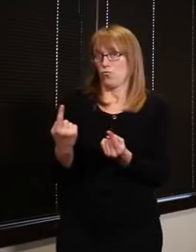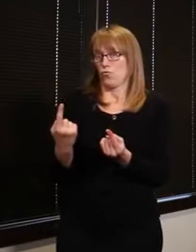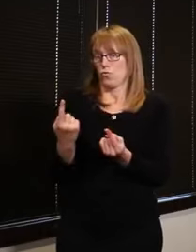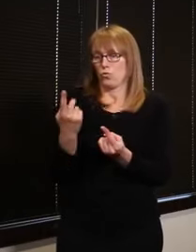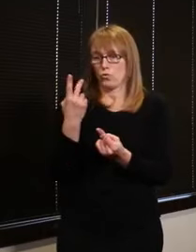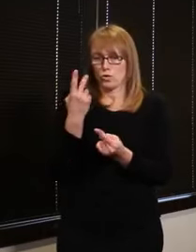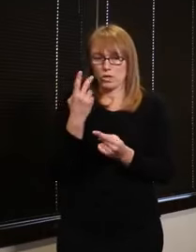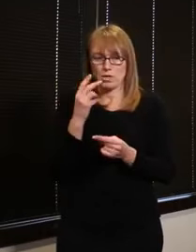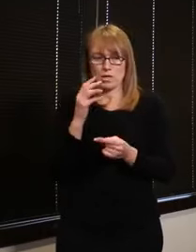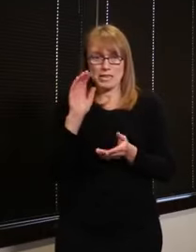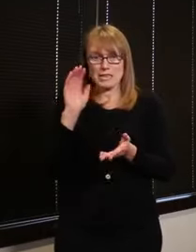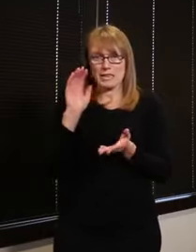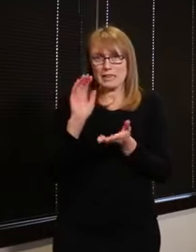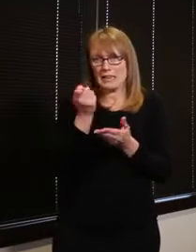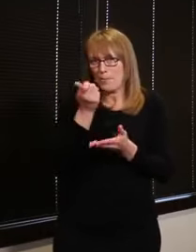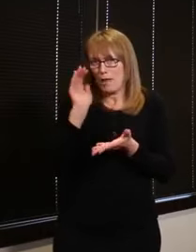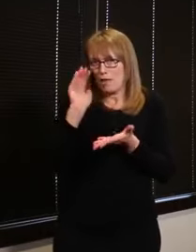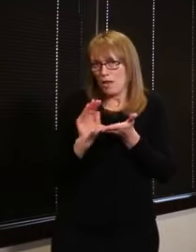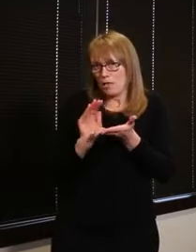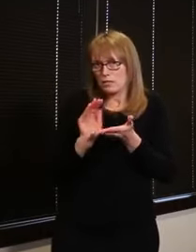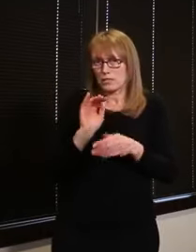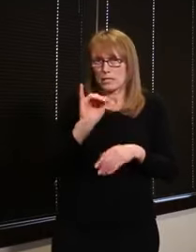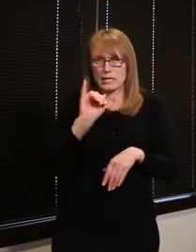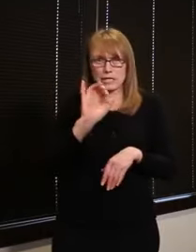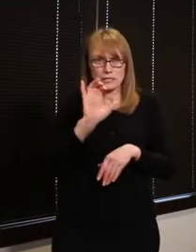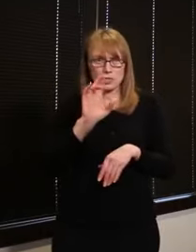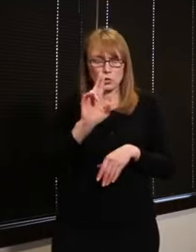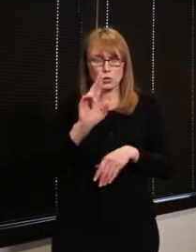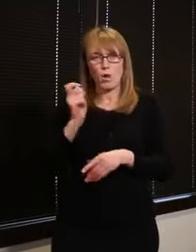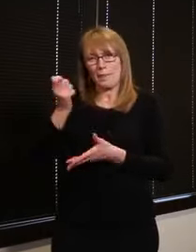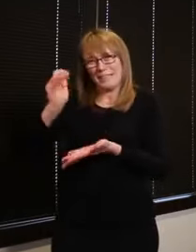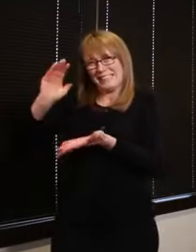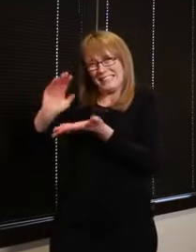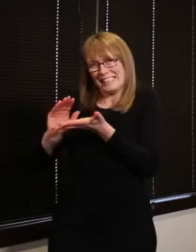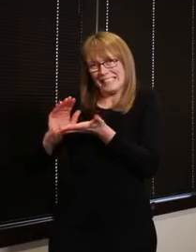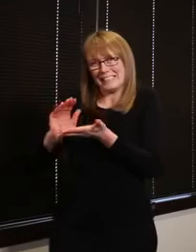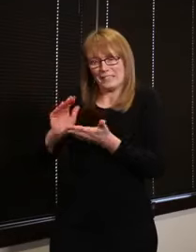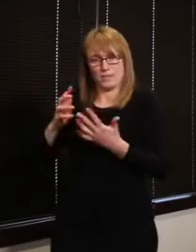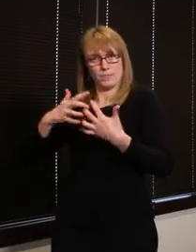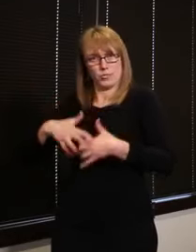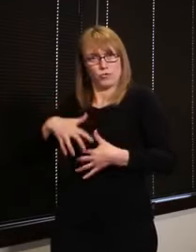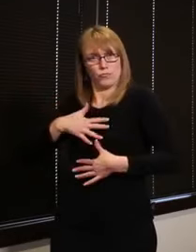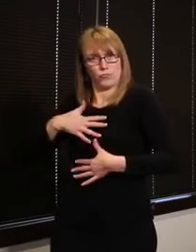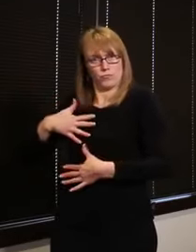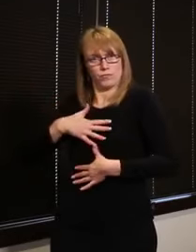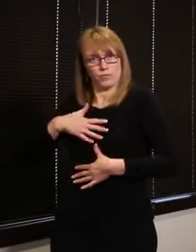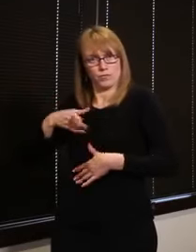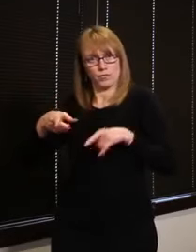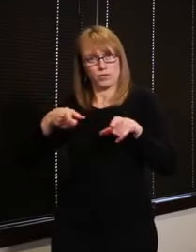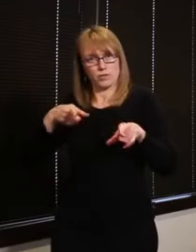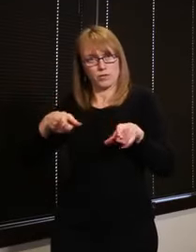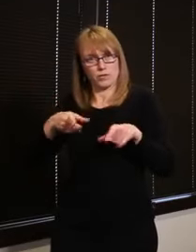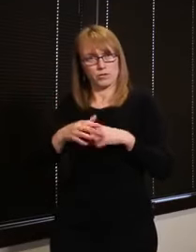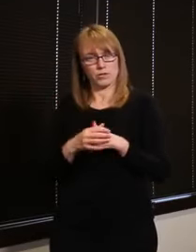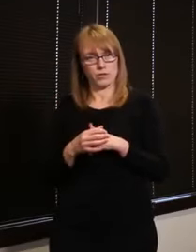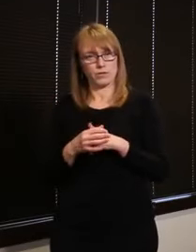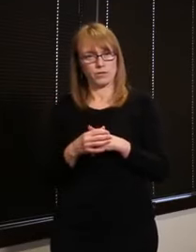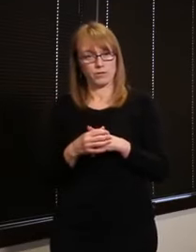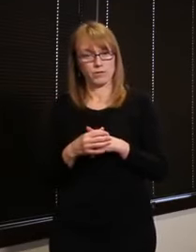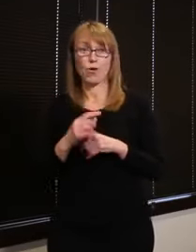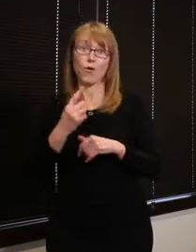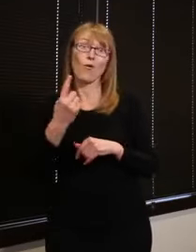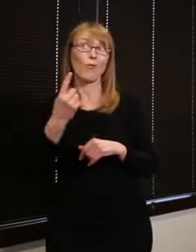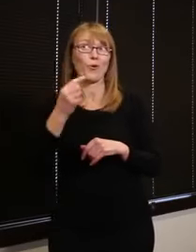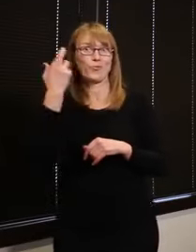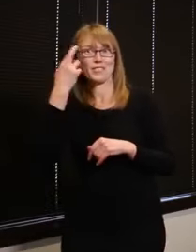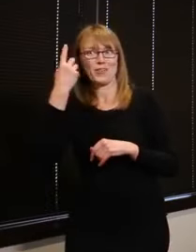thing. And that's one of the benefits of extending the curve out as well, as we can let medical science catch up to us. And